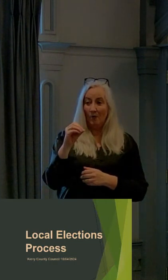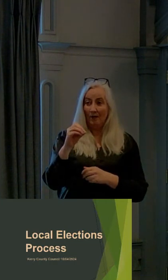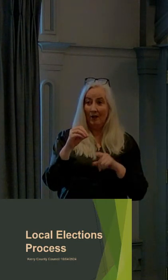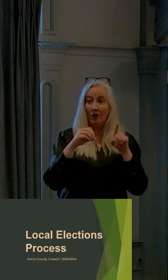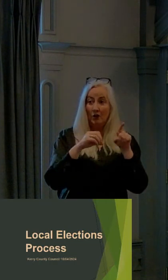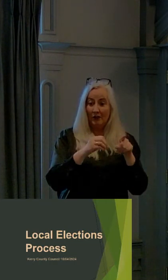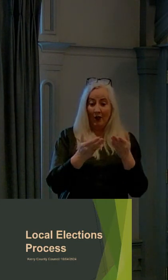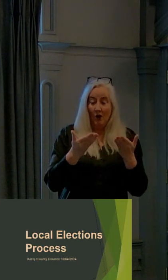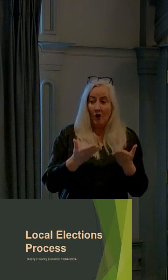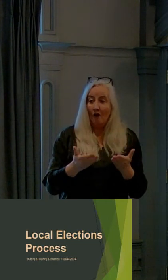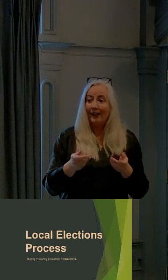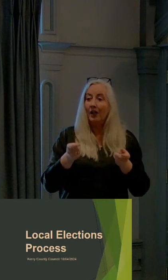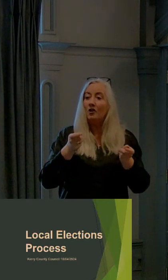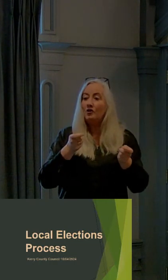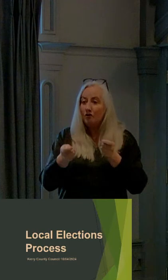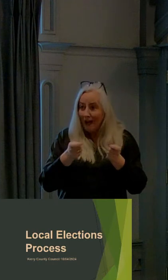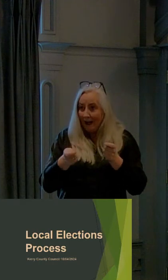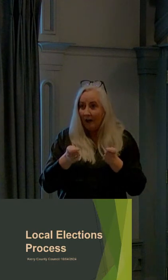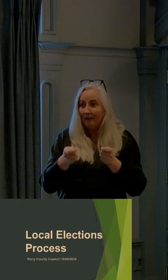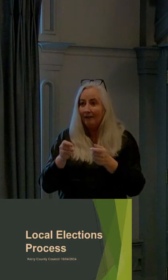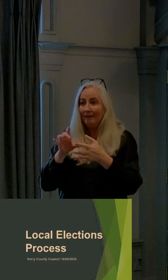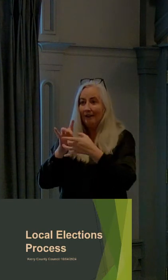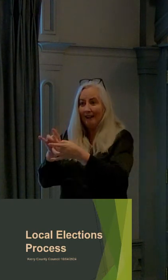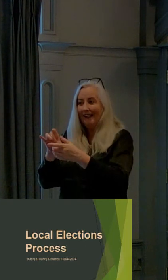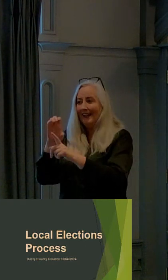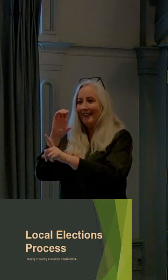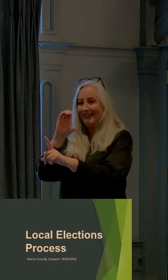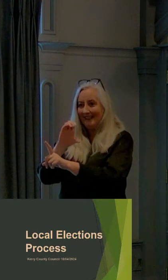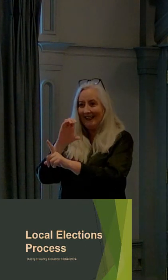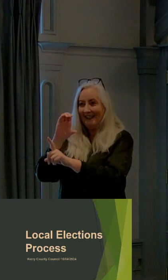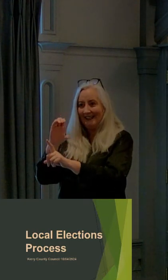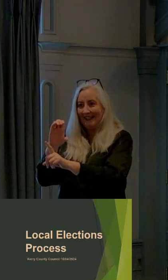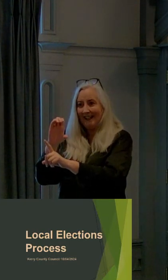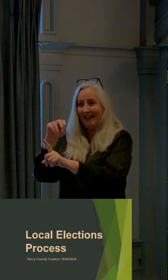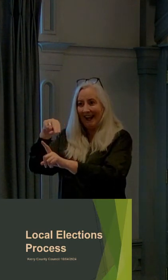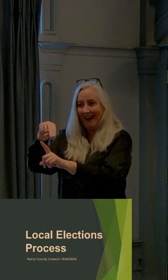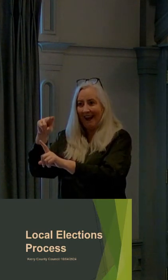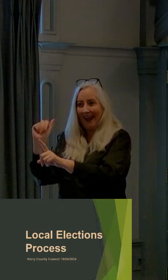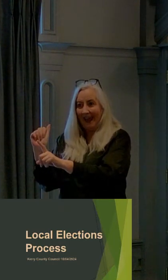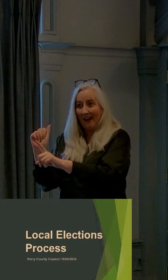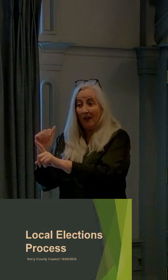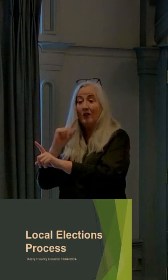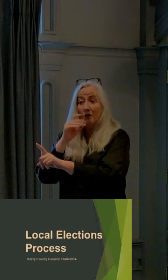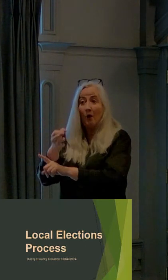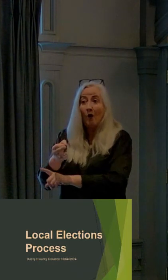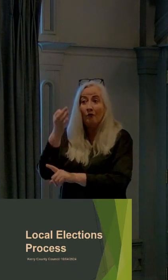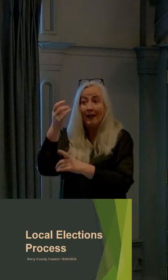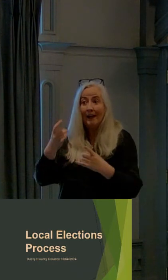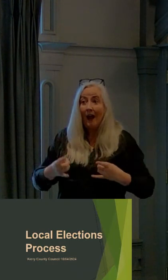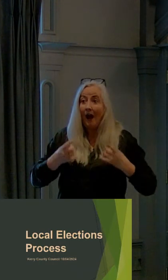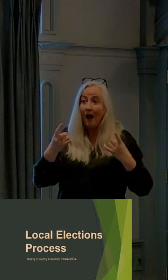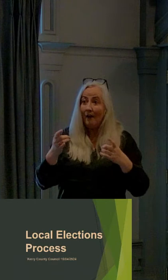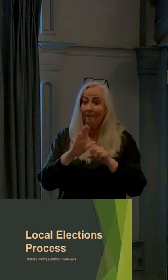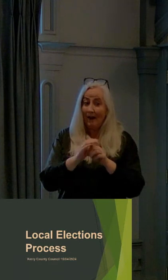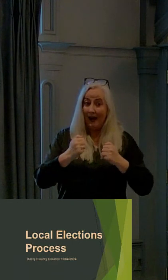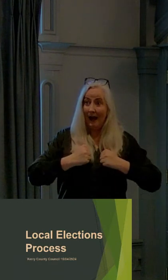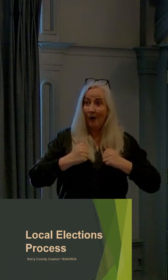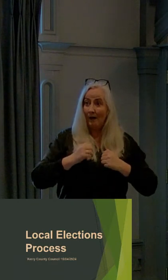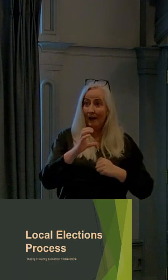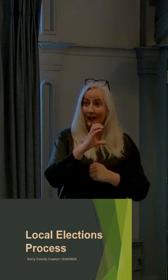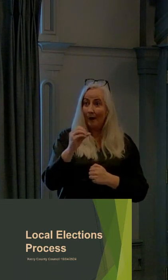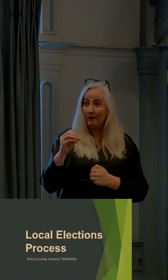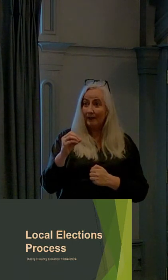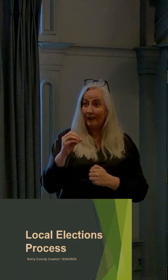the current chair of the CCMA, so it's a kind of a great honour for the county